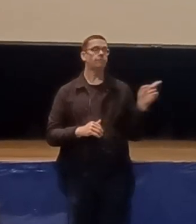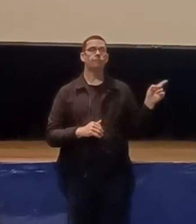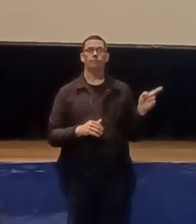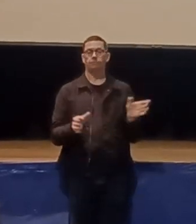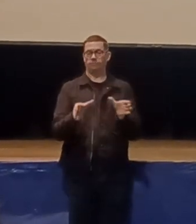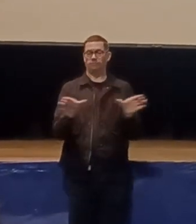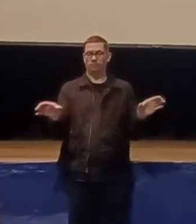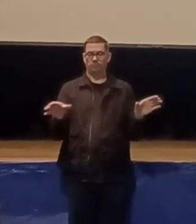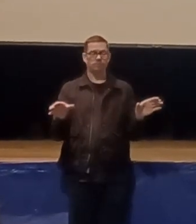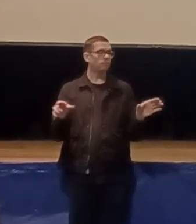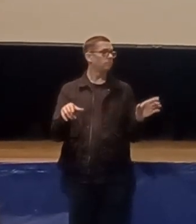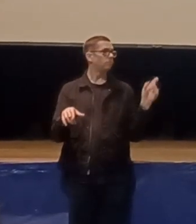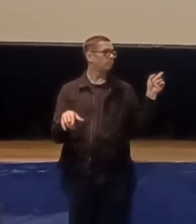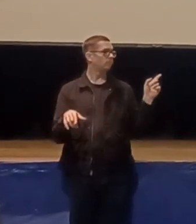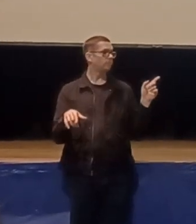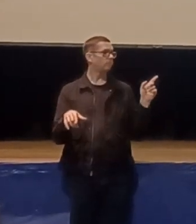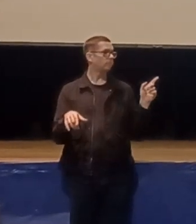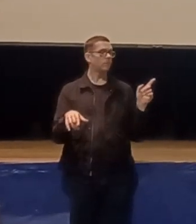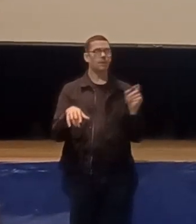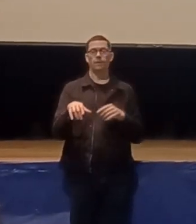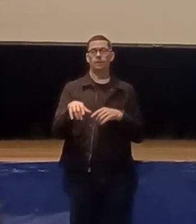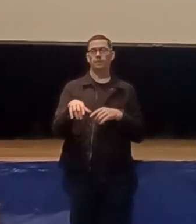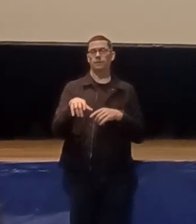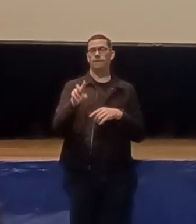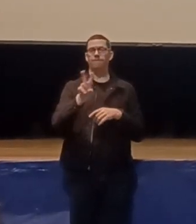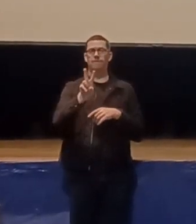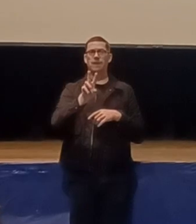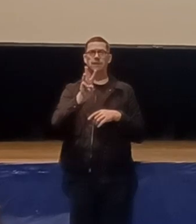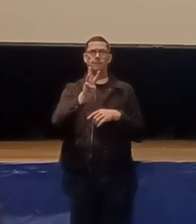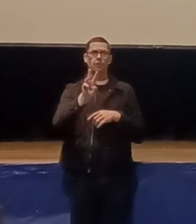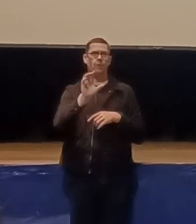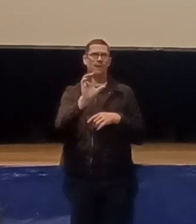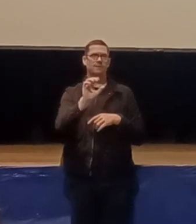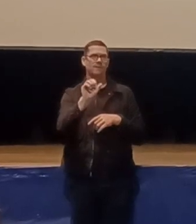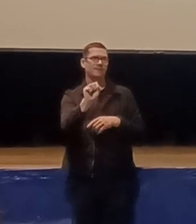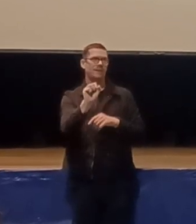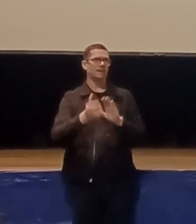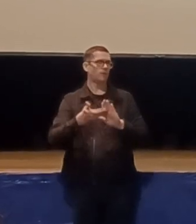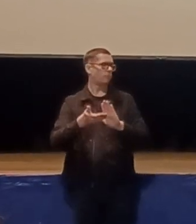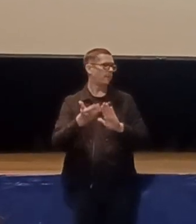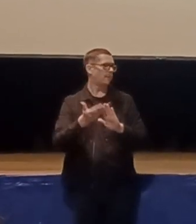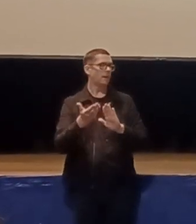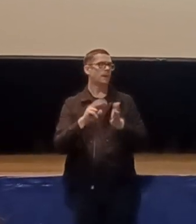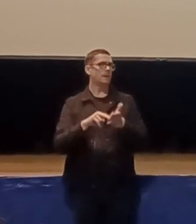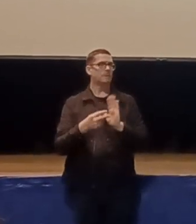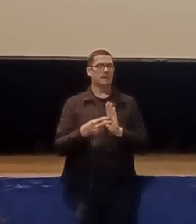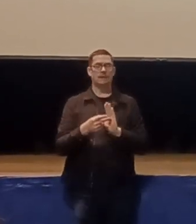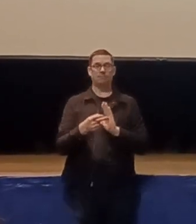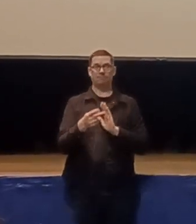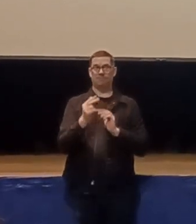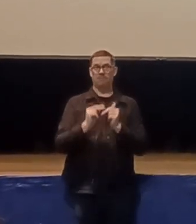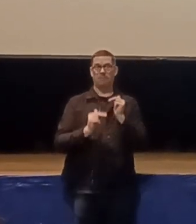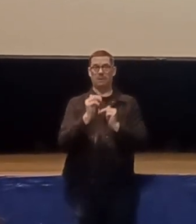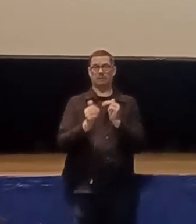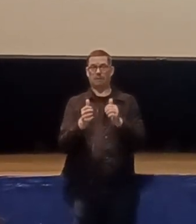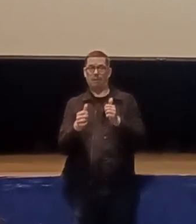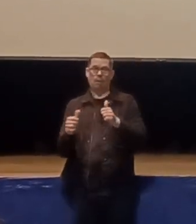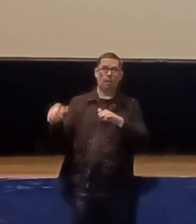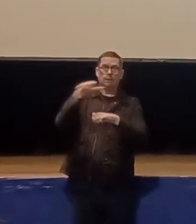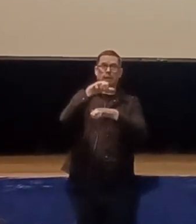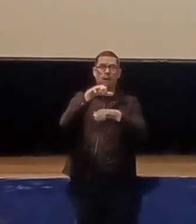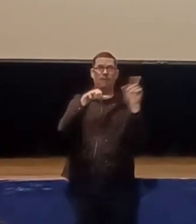Stony Brook conduit, which is owned and operated by BWSC. And so we have to avoid building directly on top